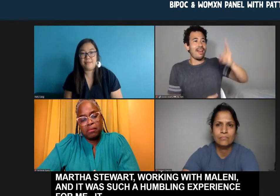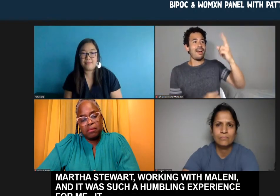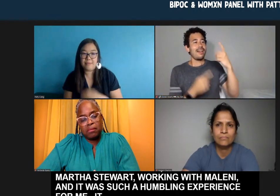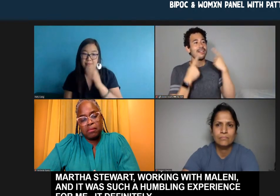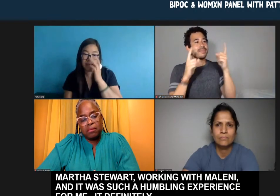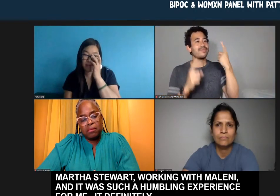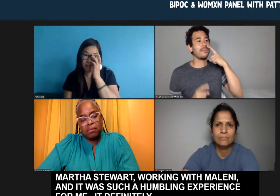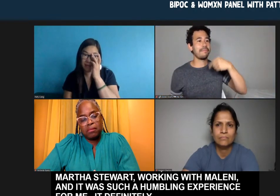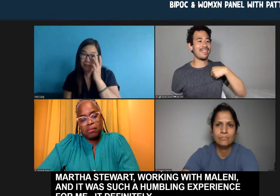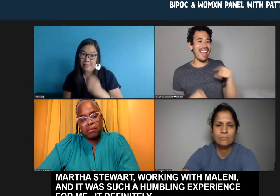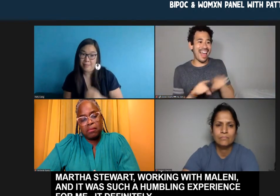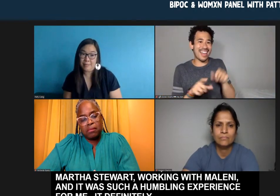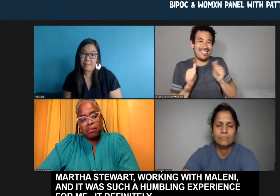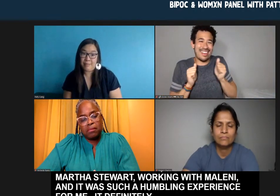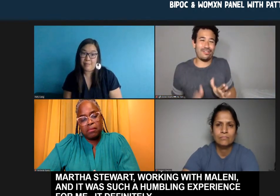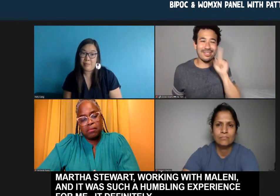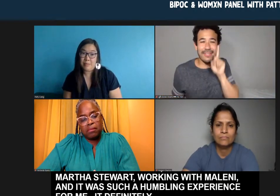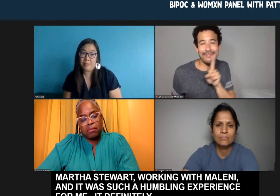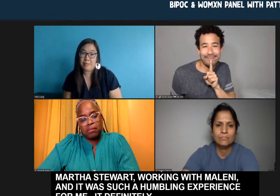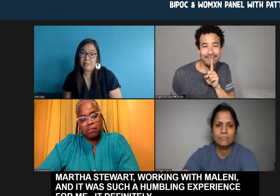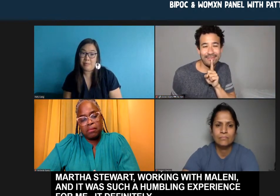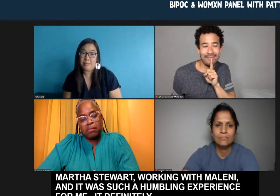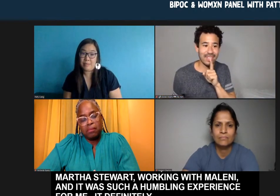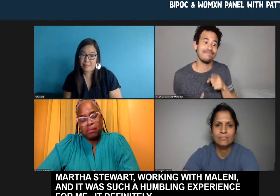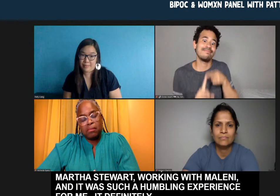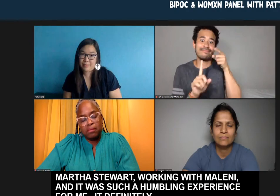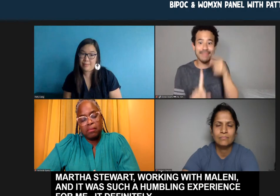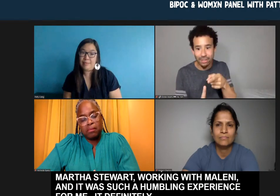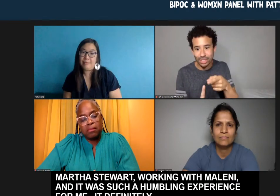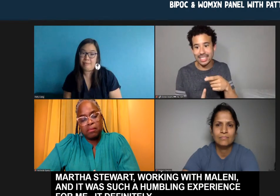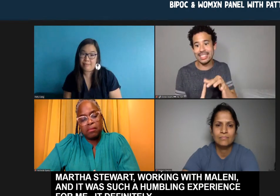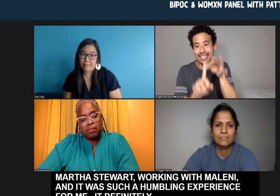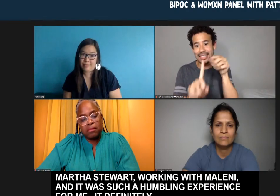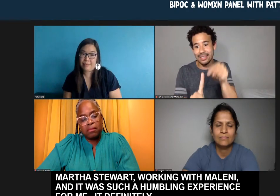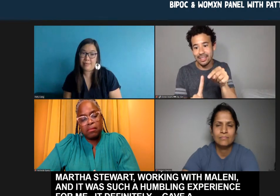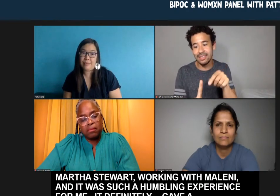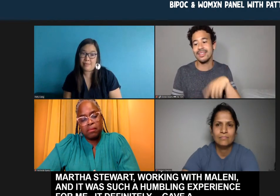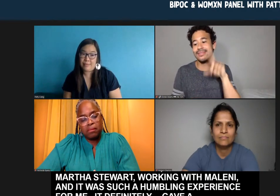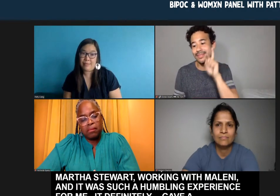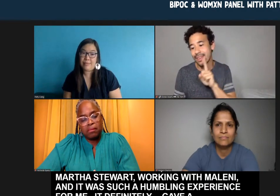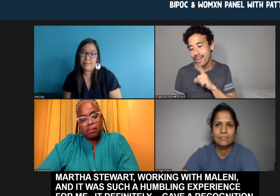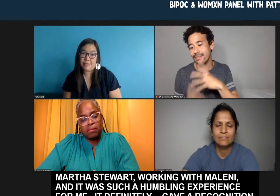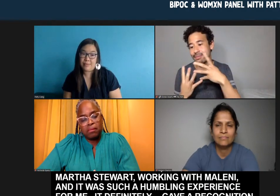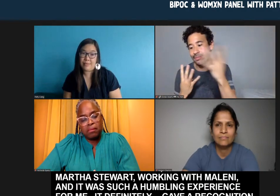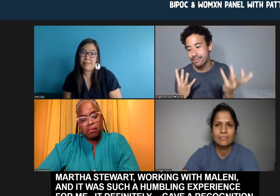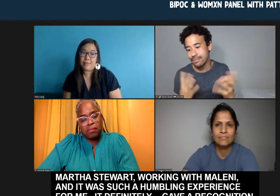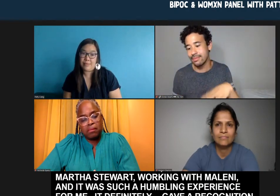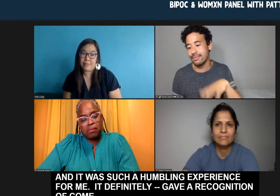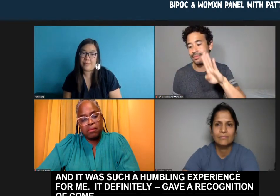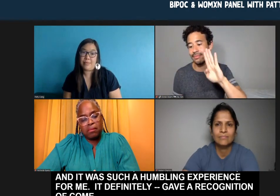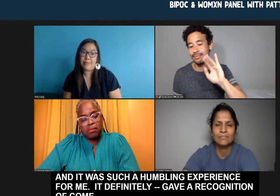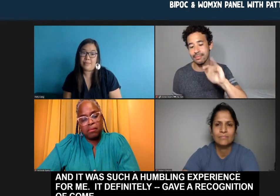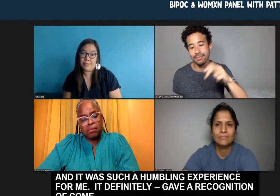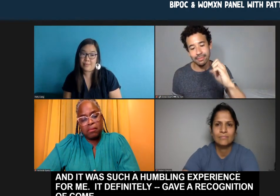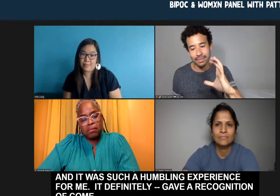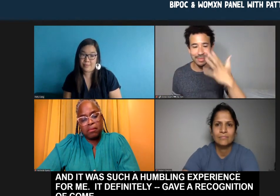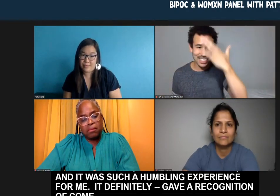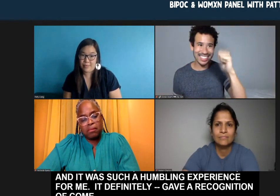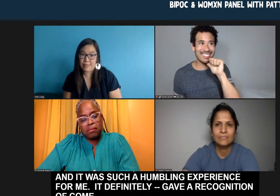gave a recognition of accomplishment for myself as a deaf actor. Just having that experience, having that uniqueness as a queer,